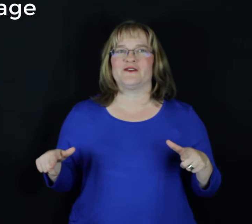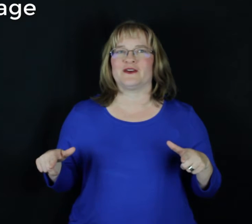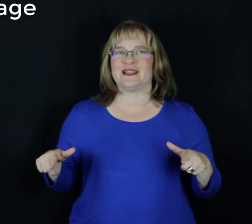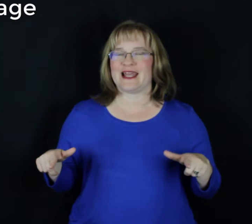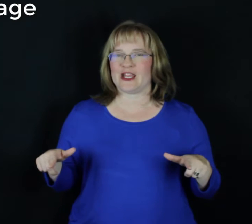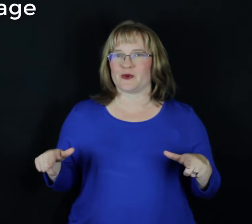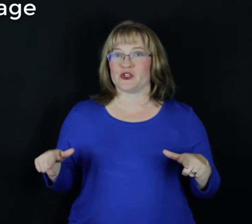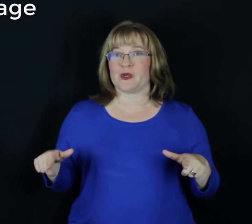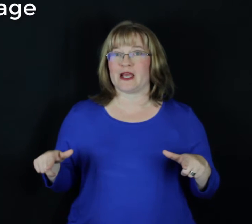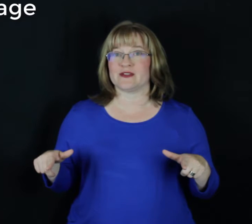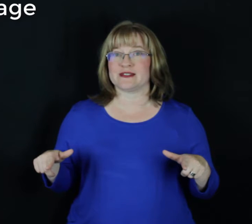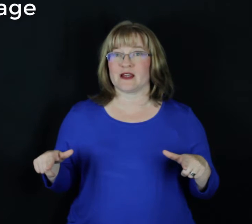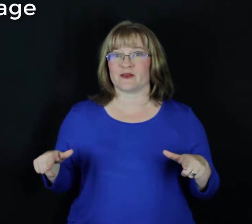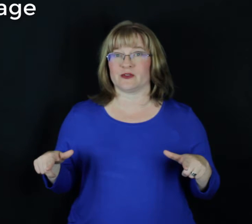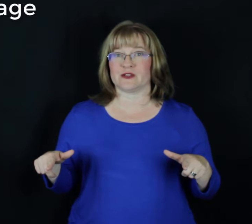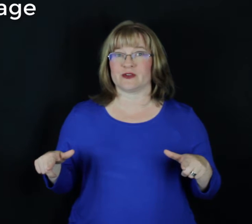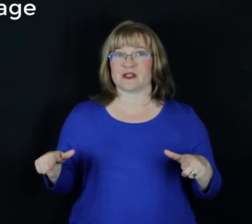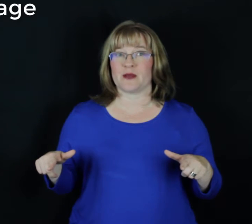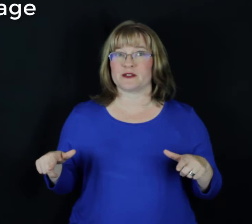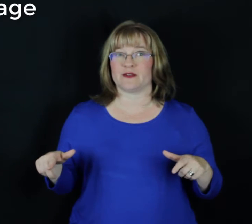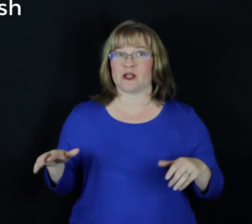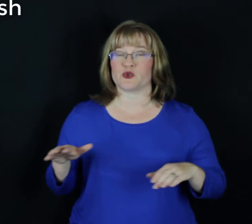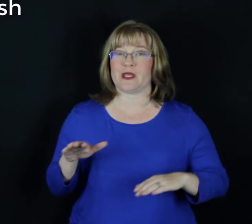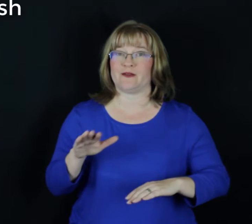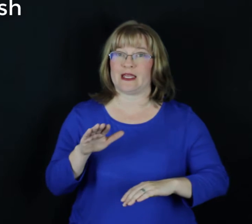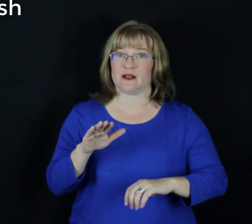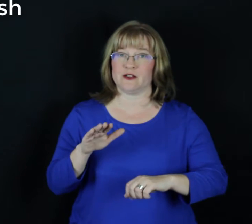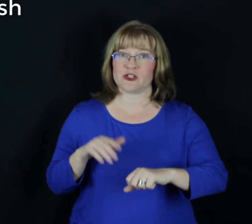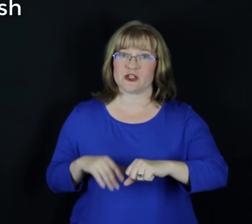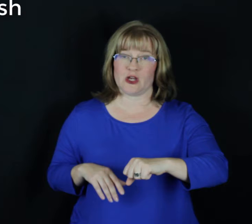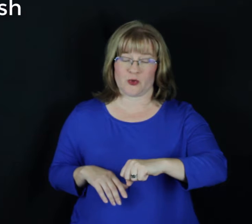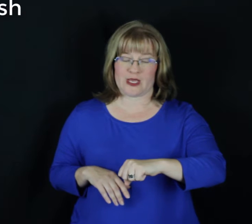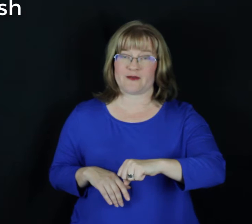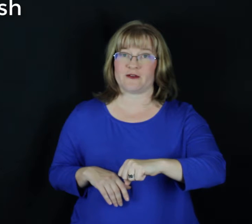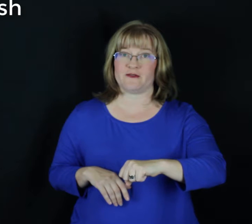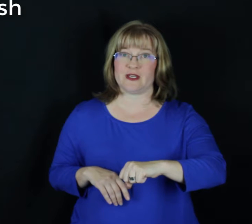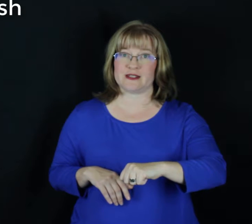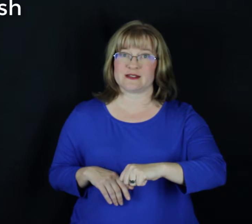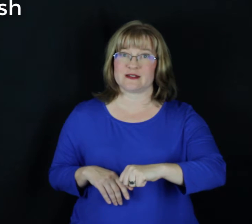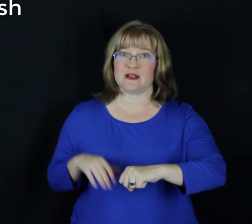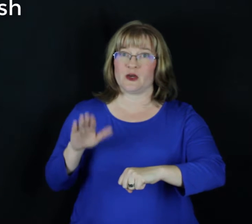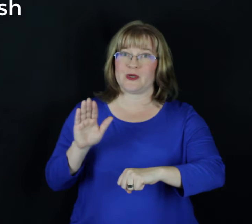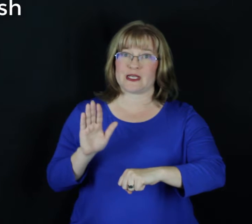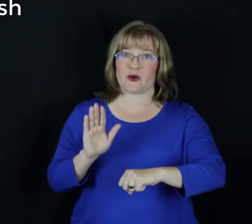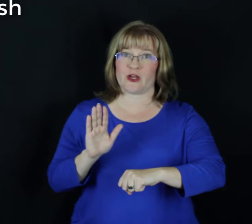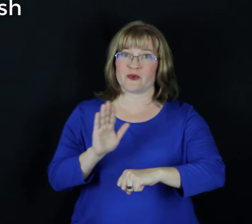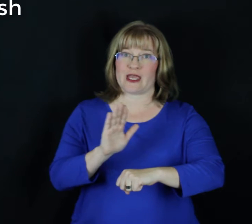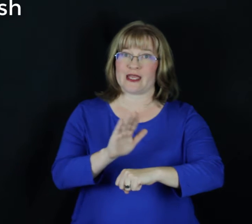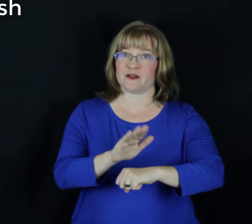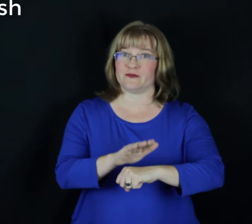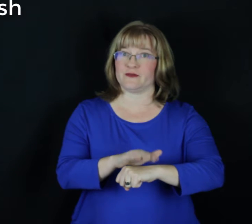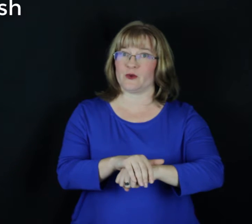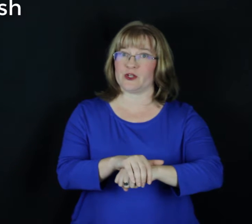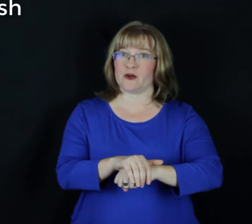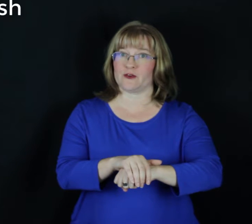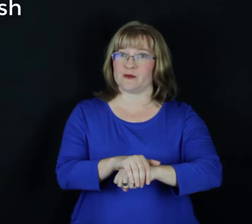For language, we have several different types of language. We have English, we have a fist, we take our other hand and fold it over the